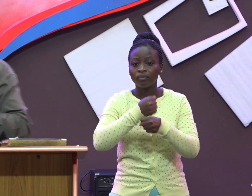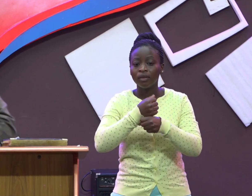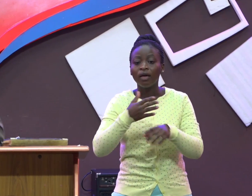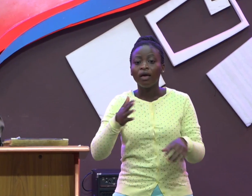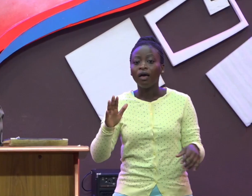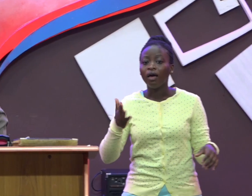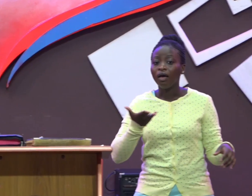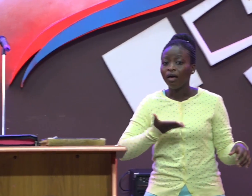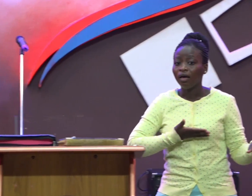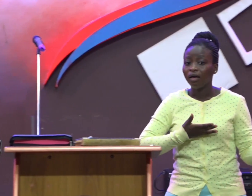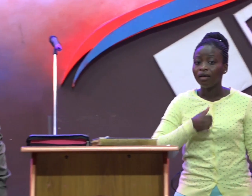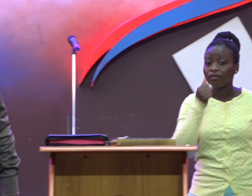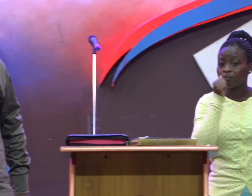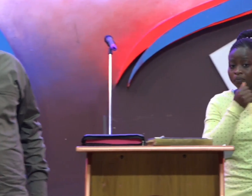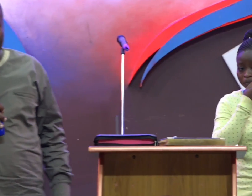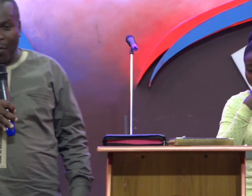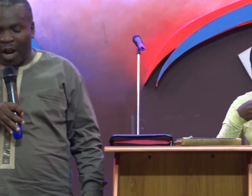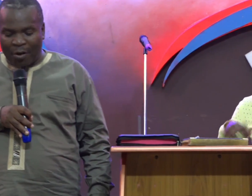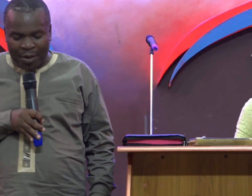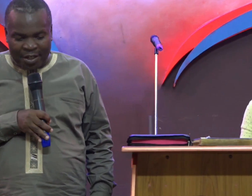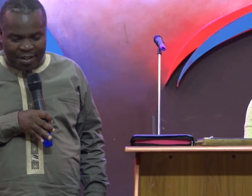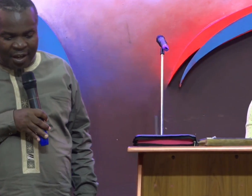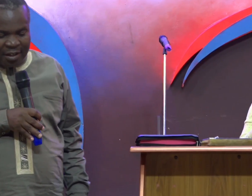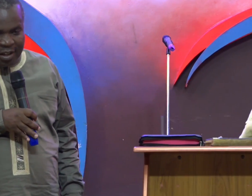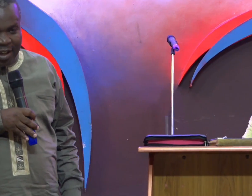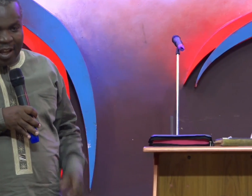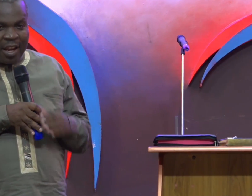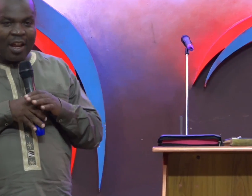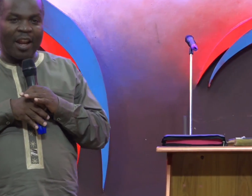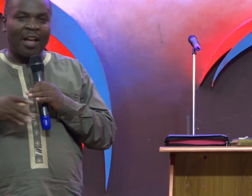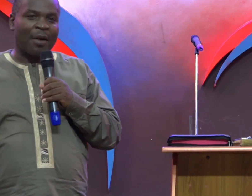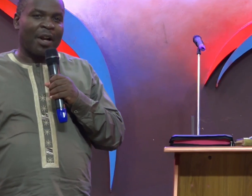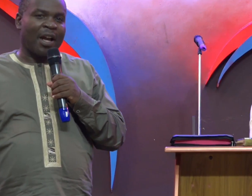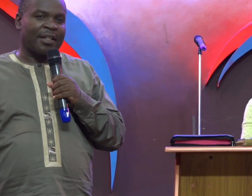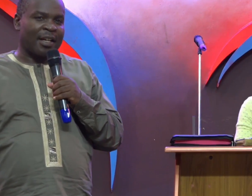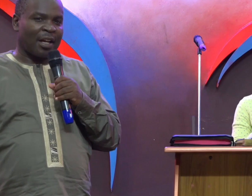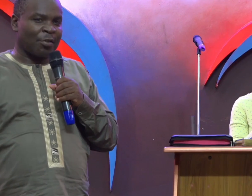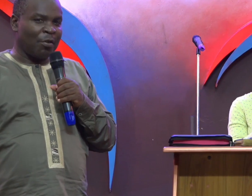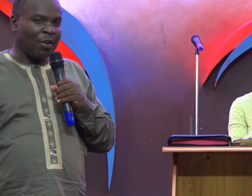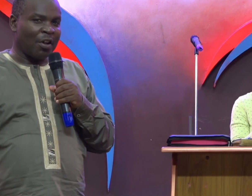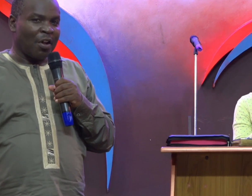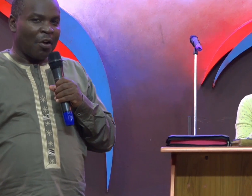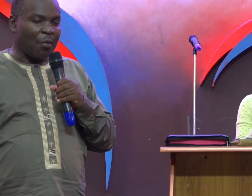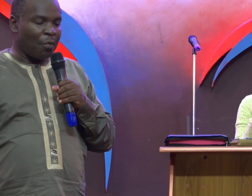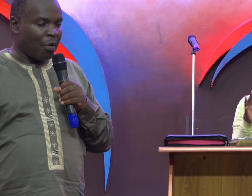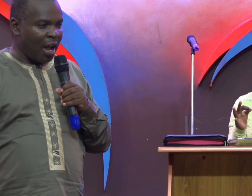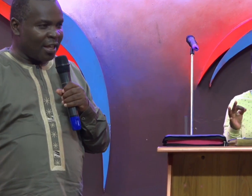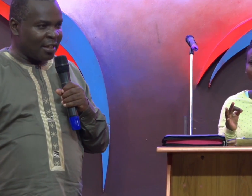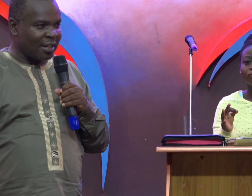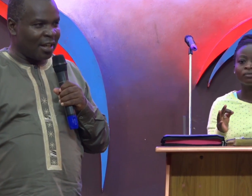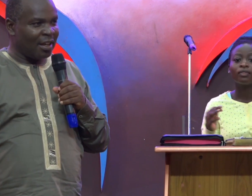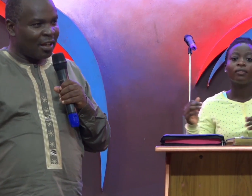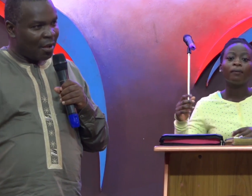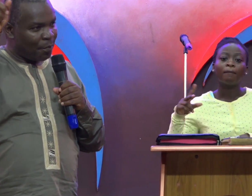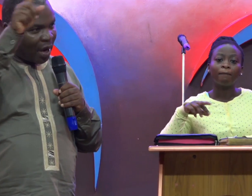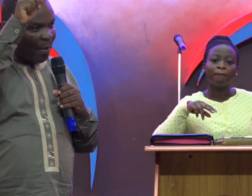had his secret. He would walk every day. His glasses. And he walked via Kazo. Why